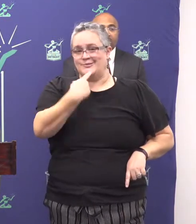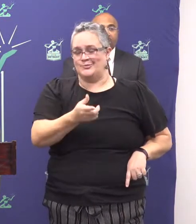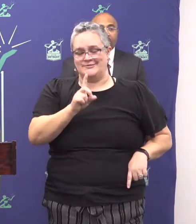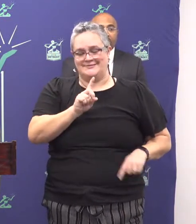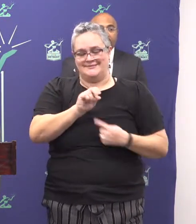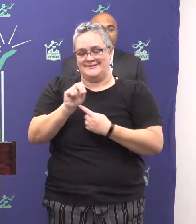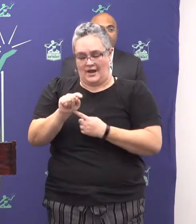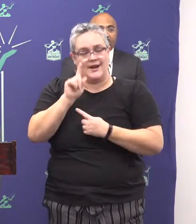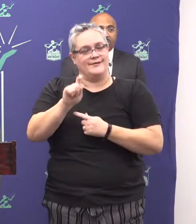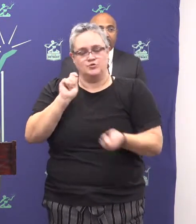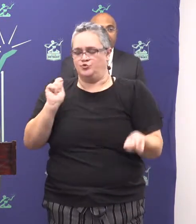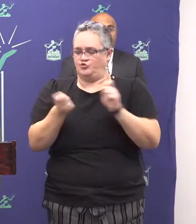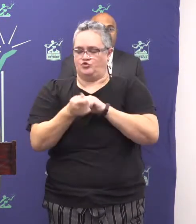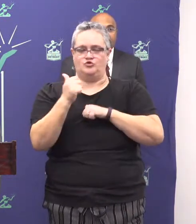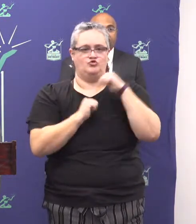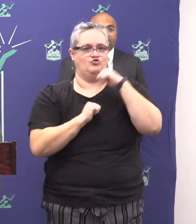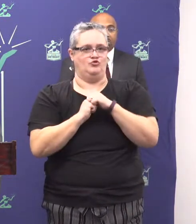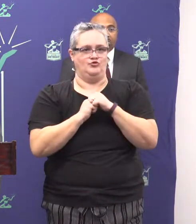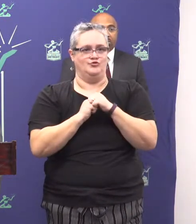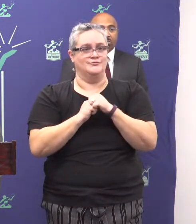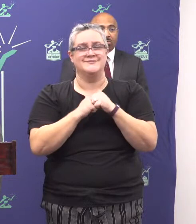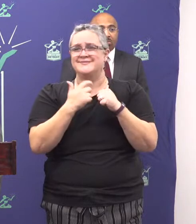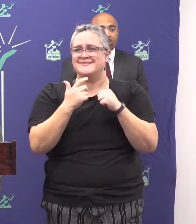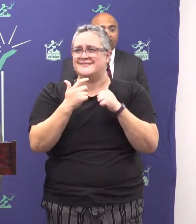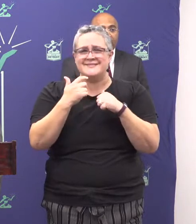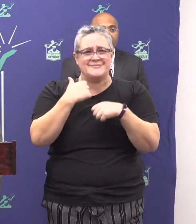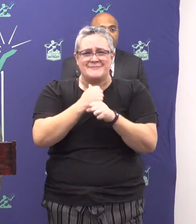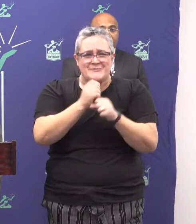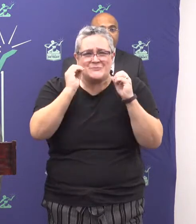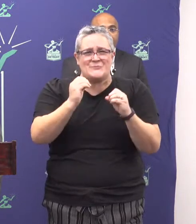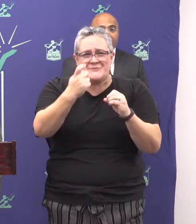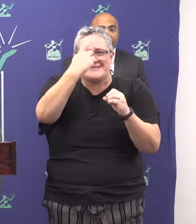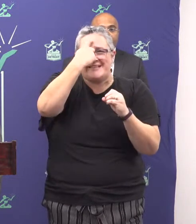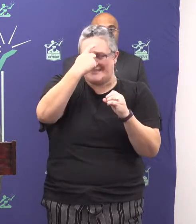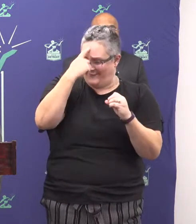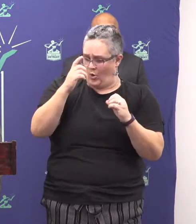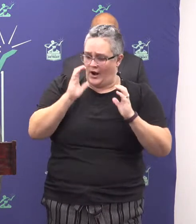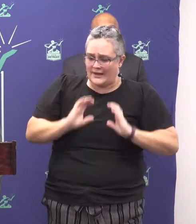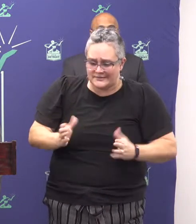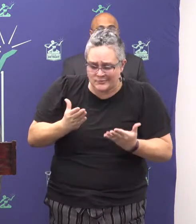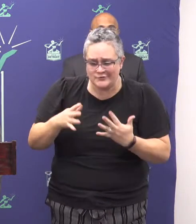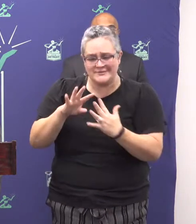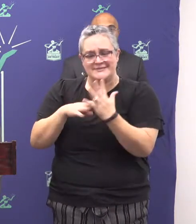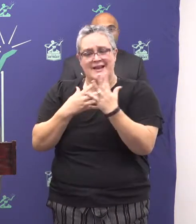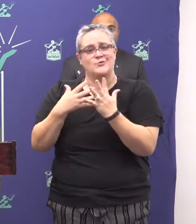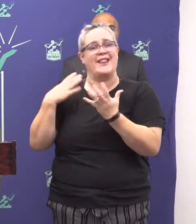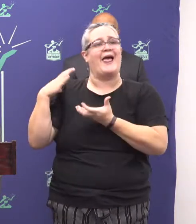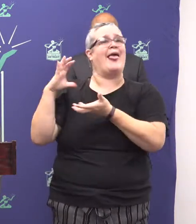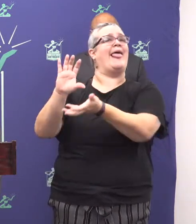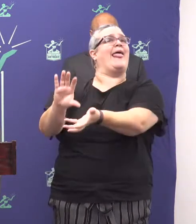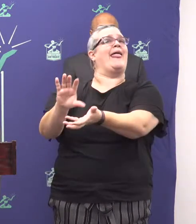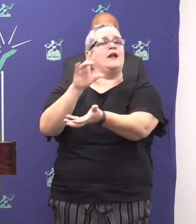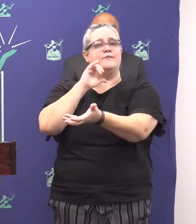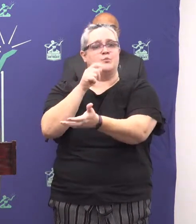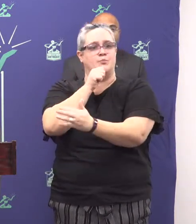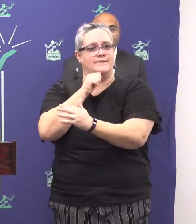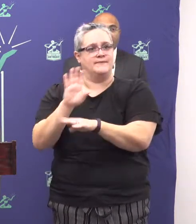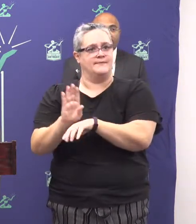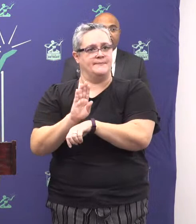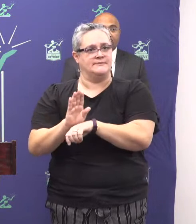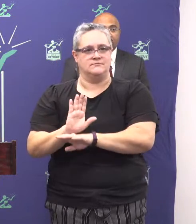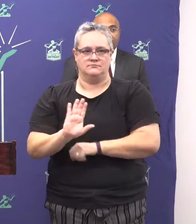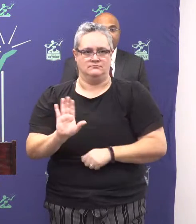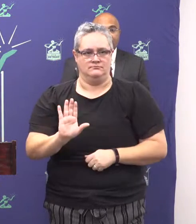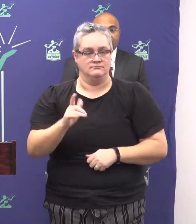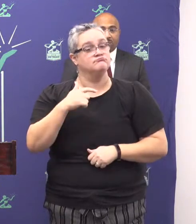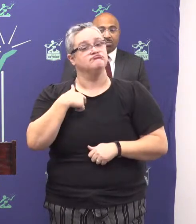the structure. It made no sense to put our customer service and scheduling in the hands of a private company. And so I